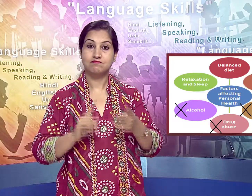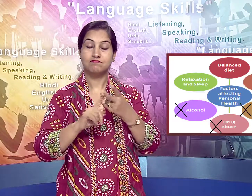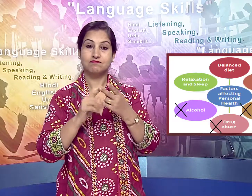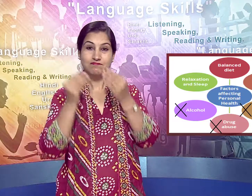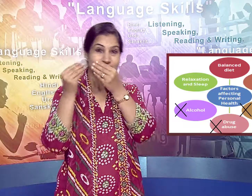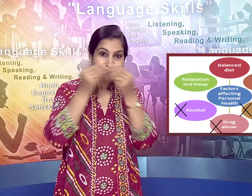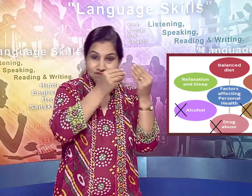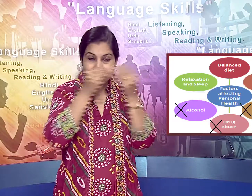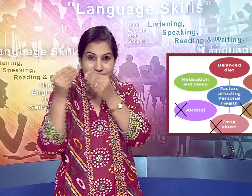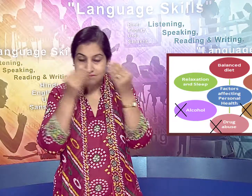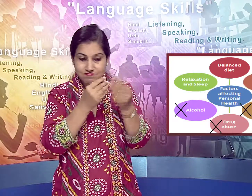Drugs,